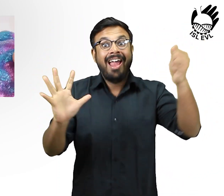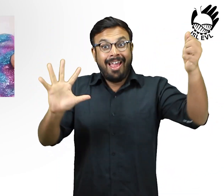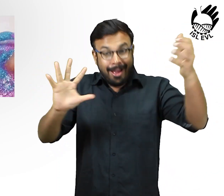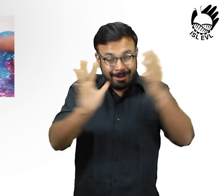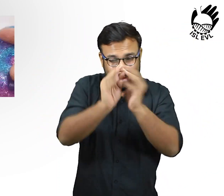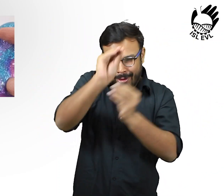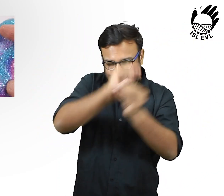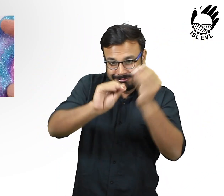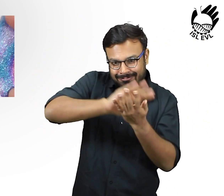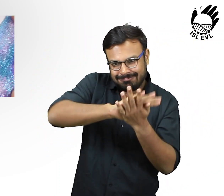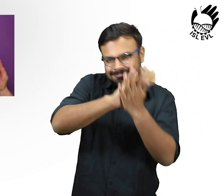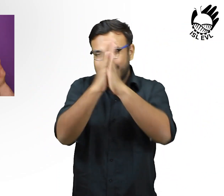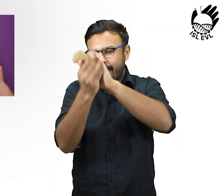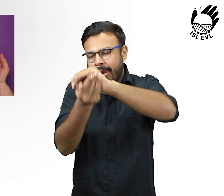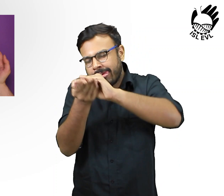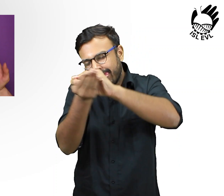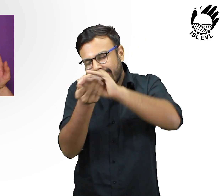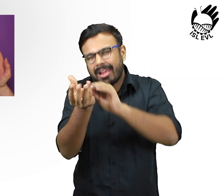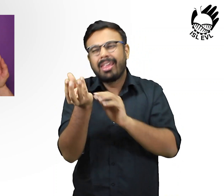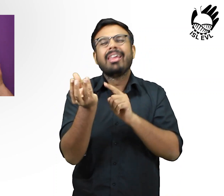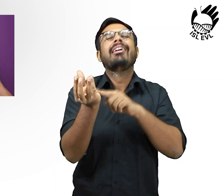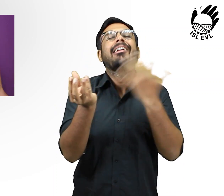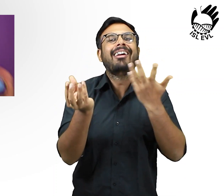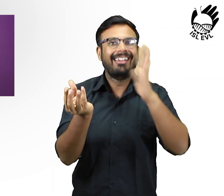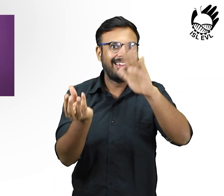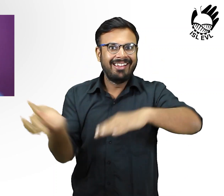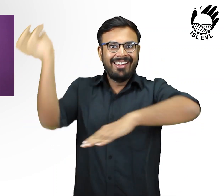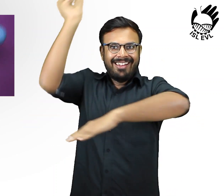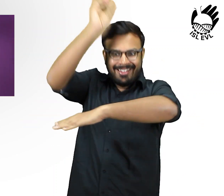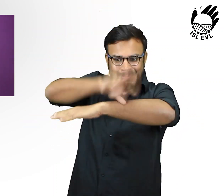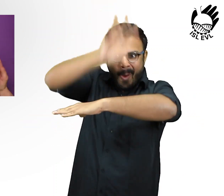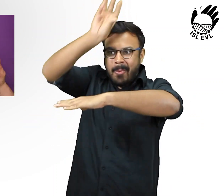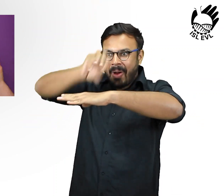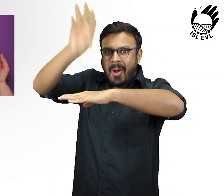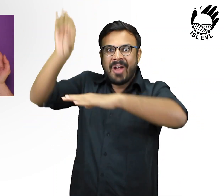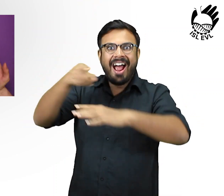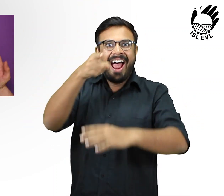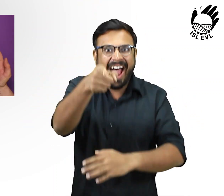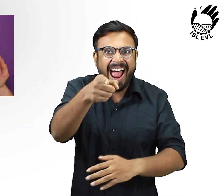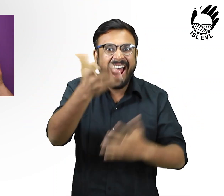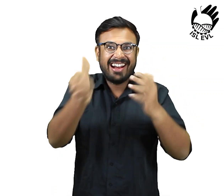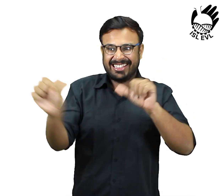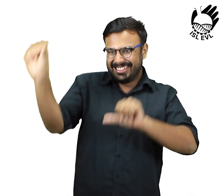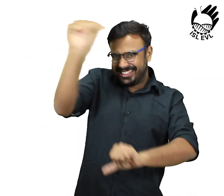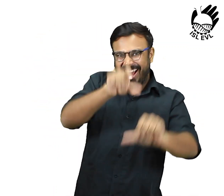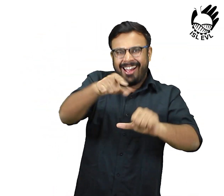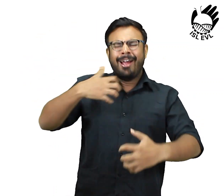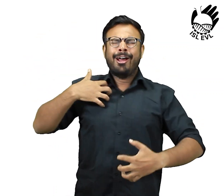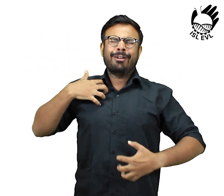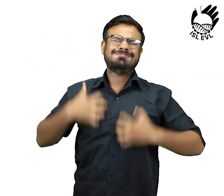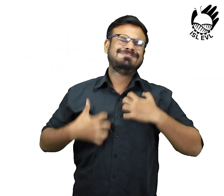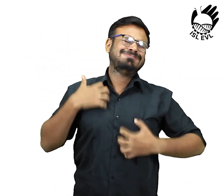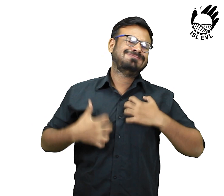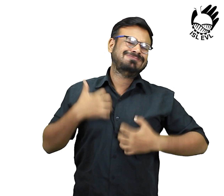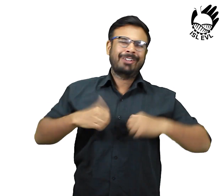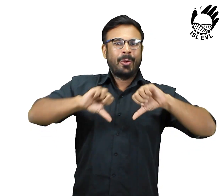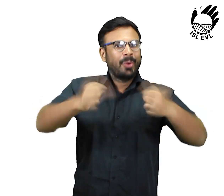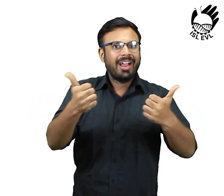Our experiment is about turning glue into slime or into a bouncy ball. We can do this